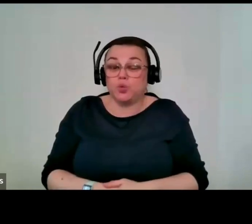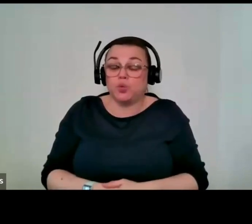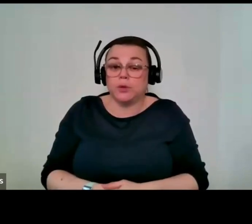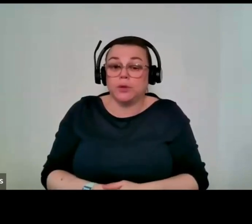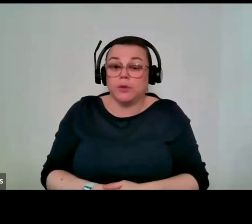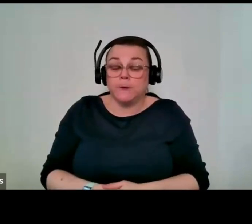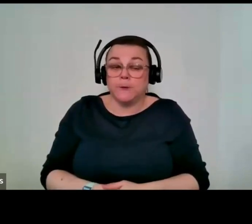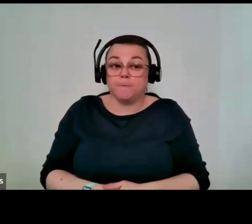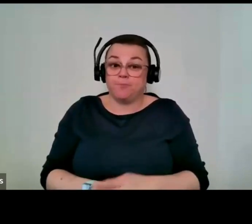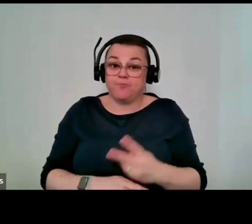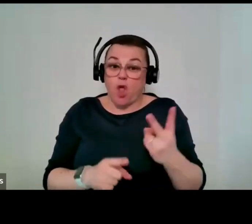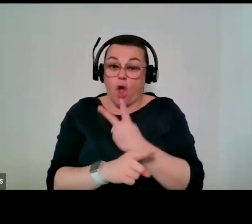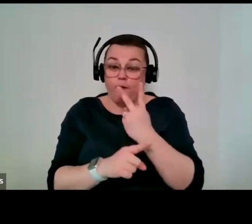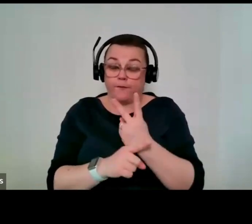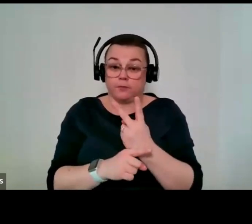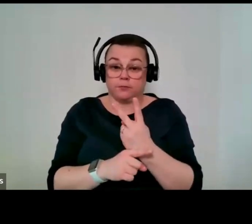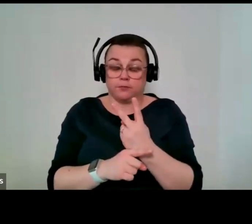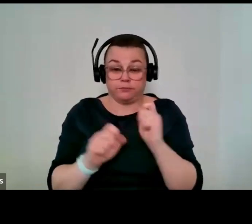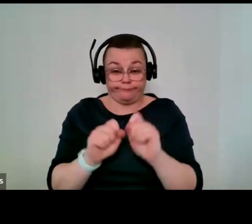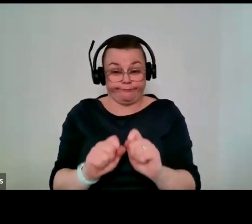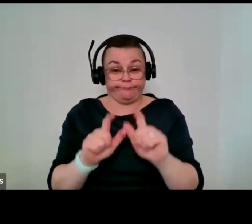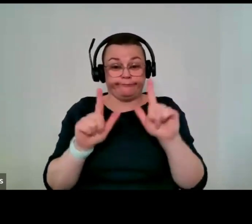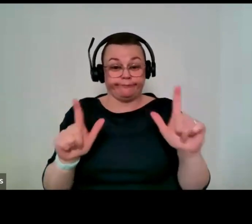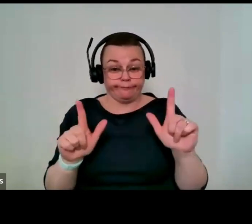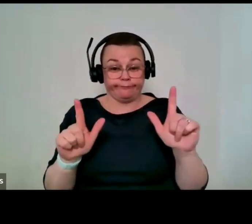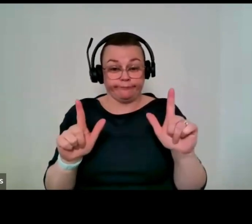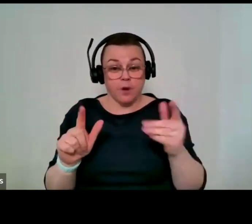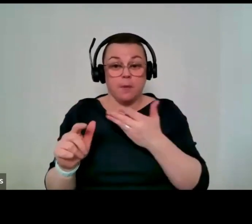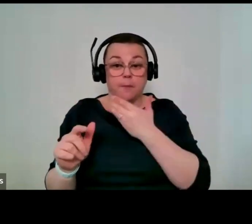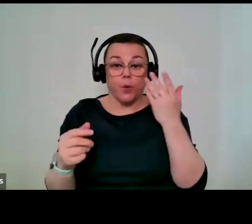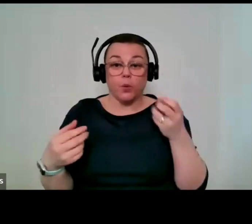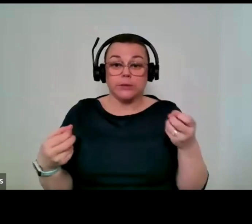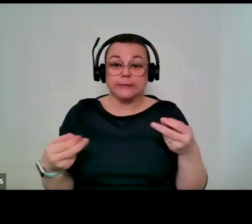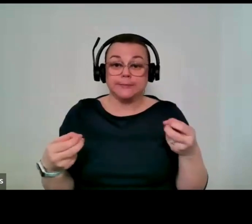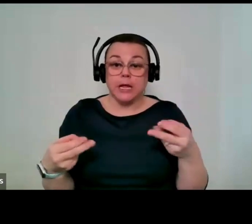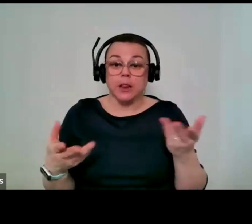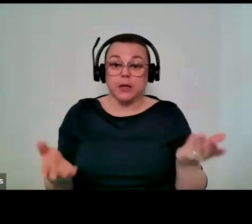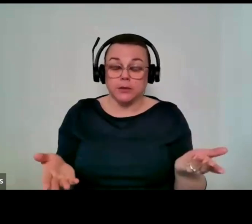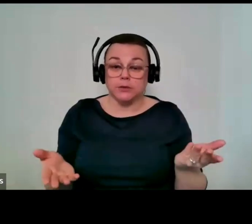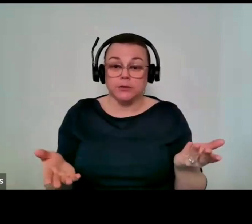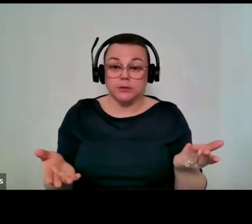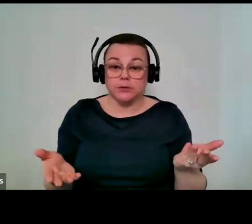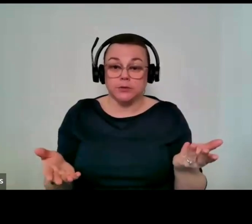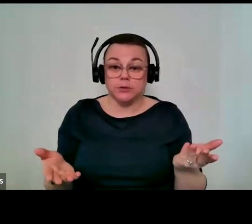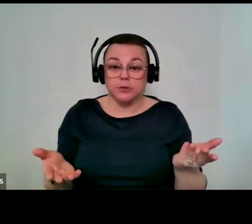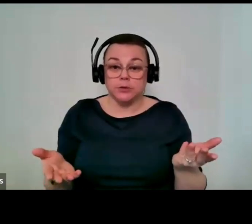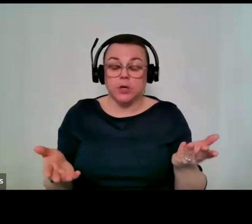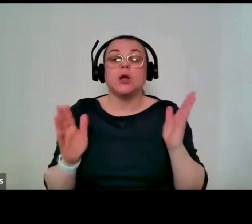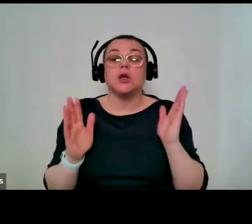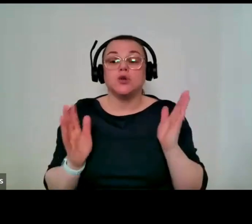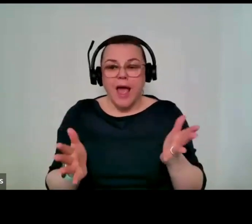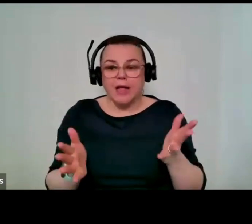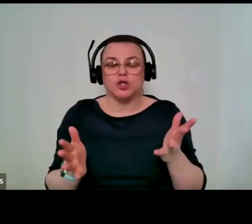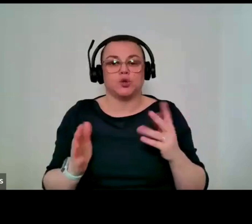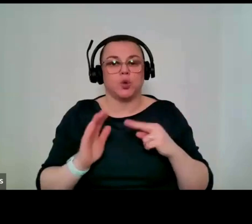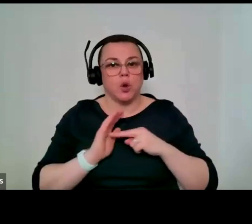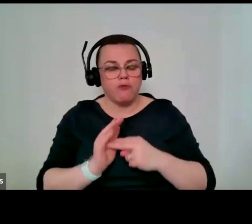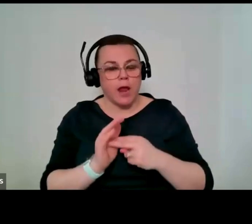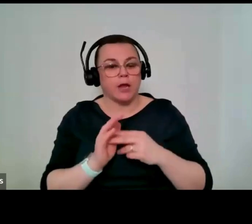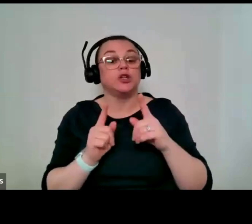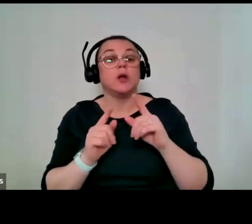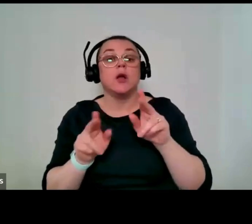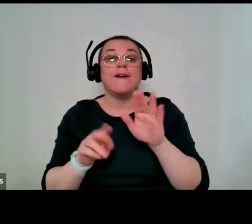and very often they came without any subtitles. So I had to arrange for those videos to be sent away